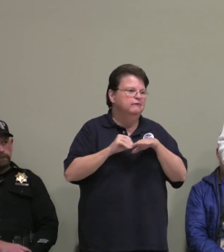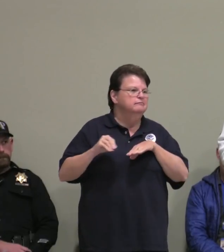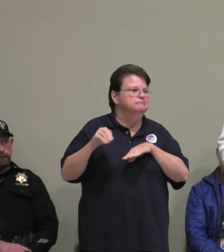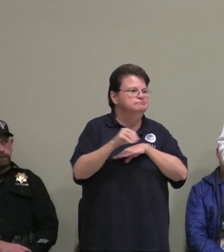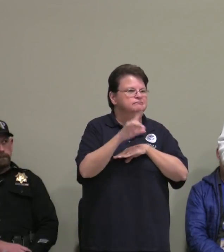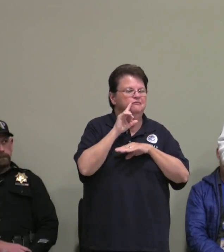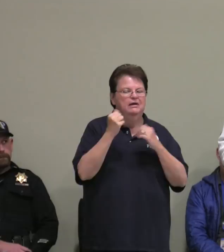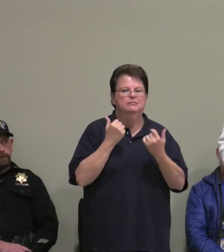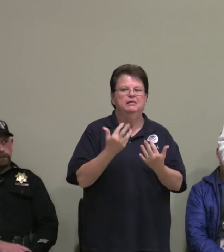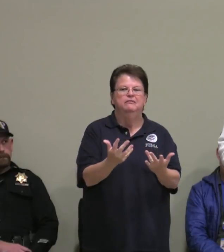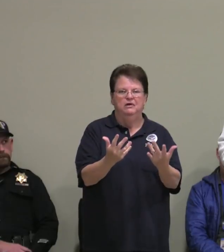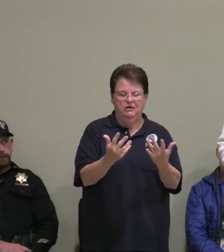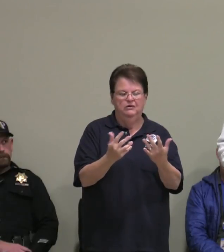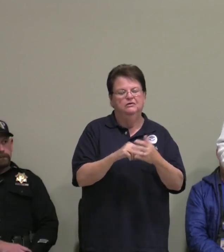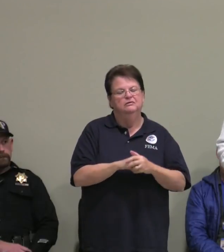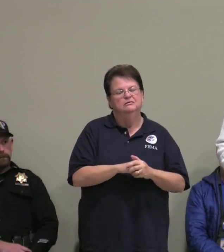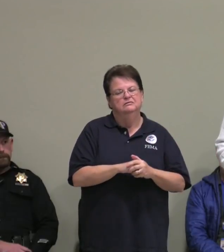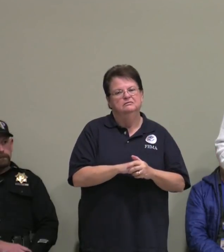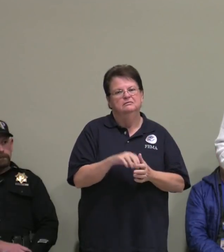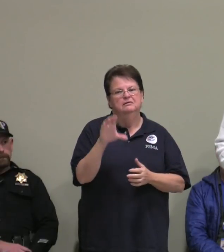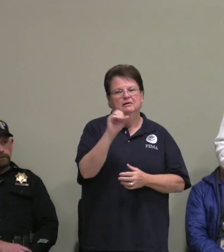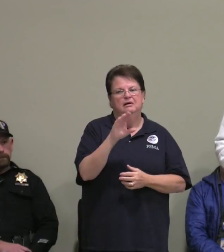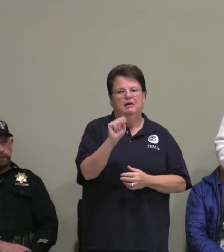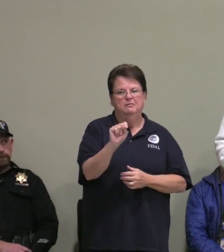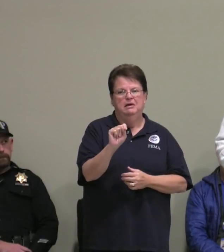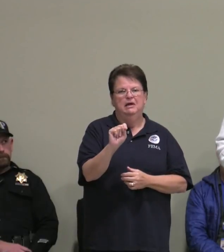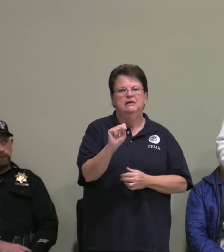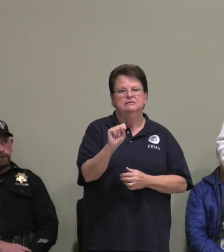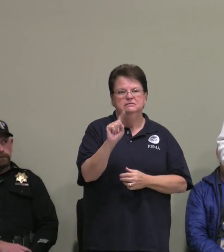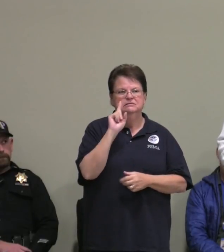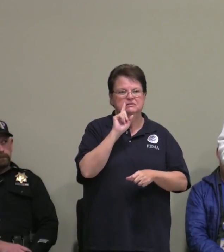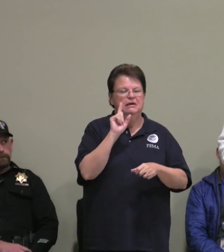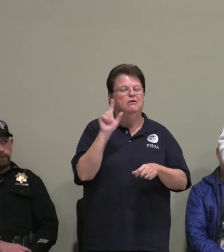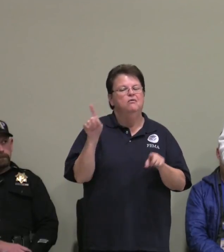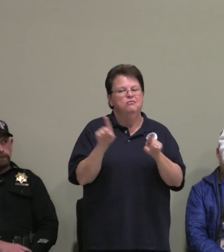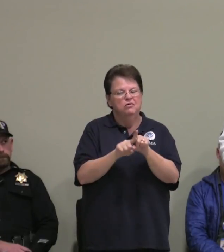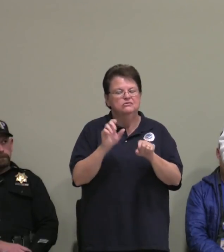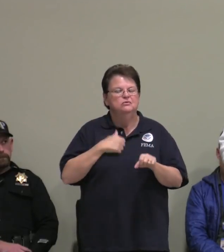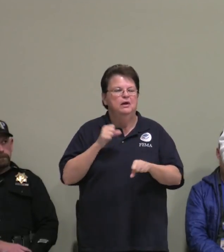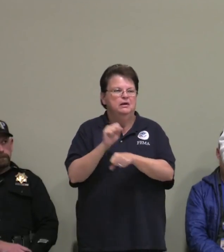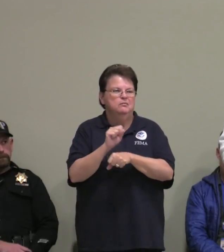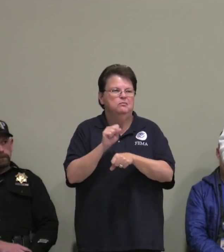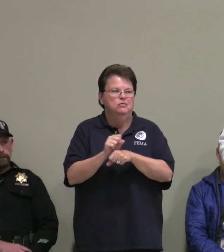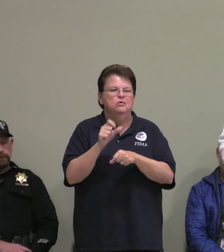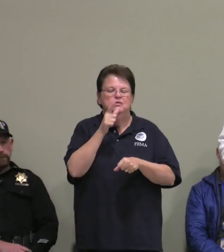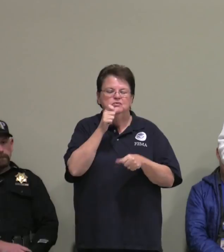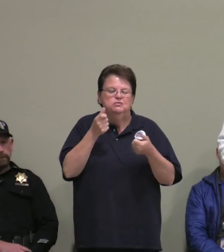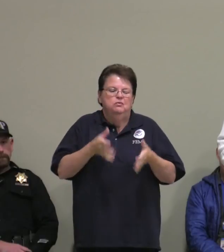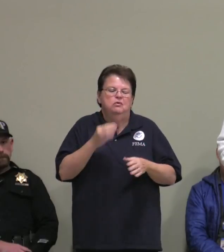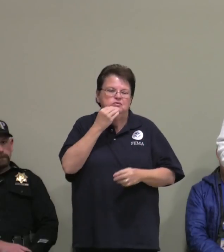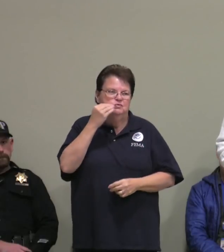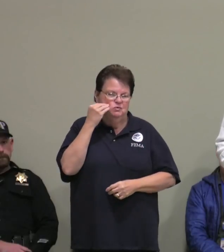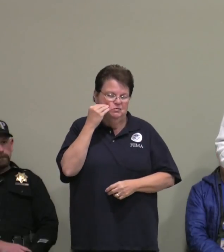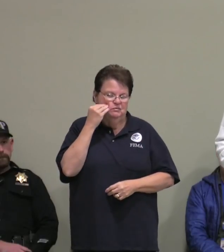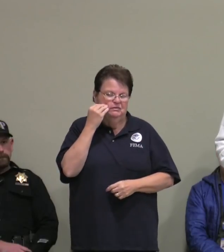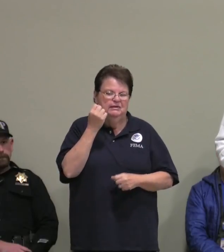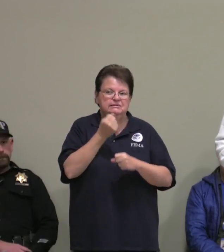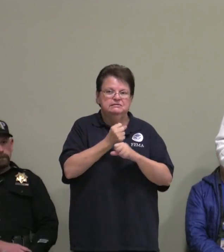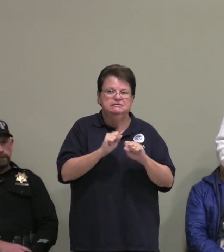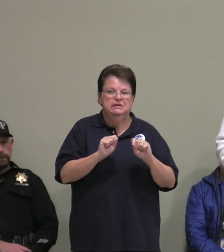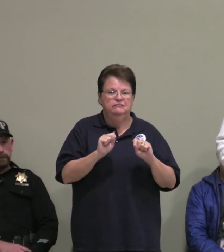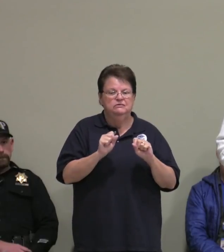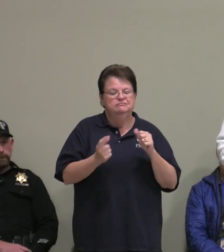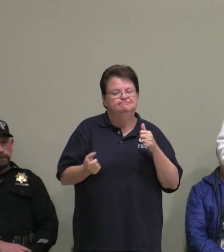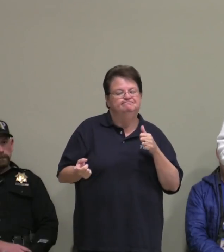fires. Comcast as well had employees that were displaced and lost homes. Safety is our